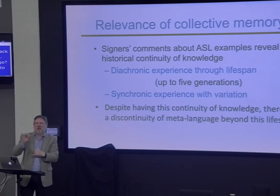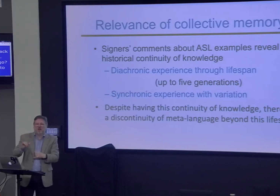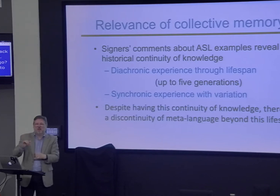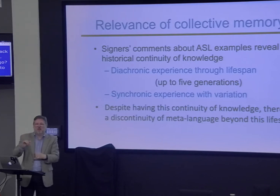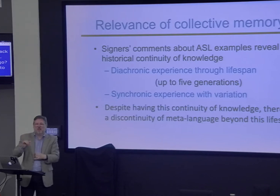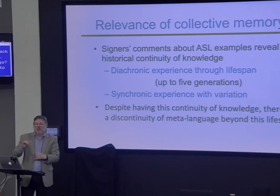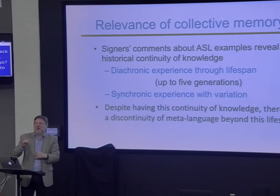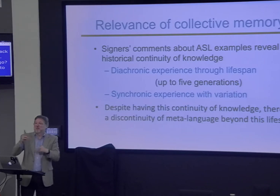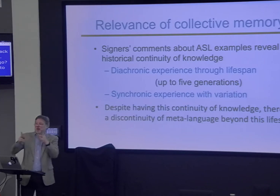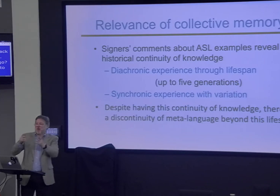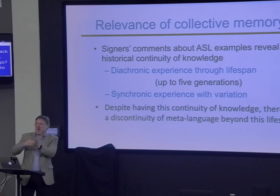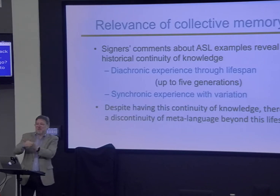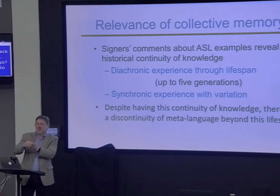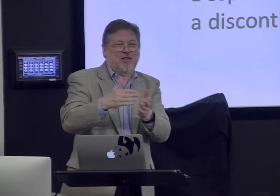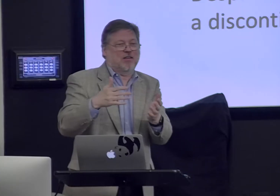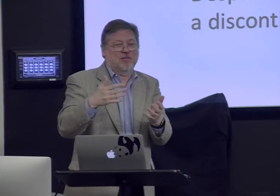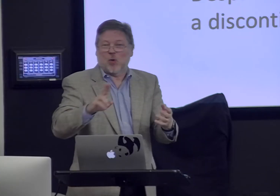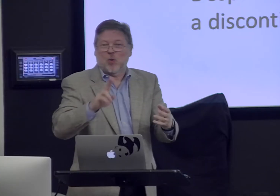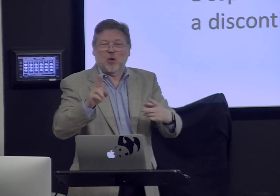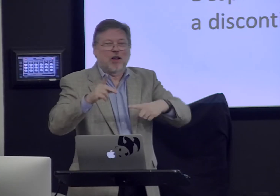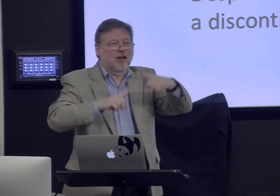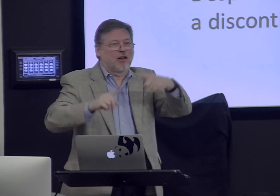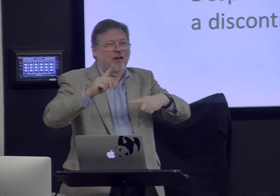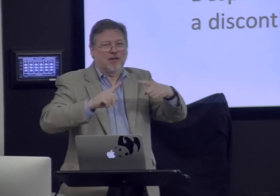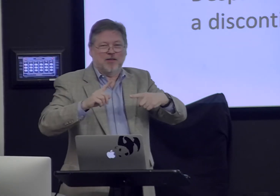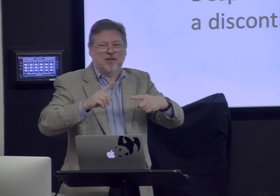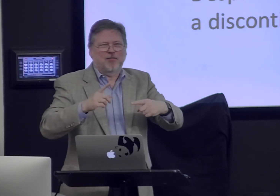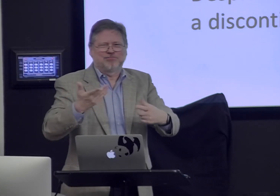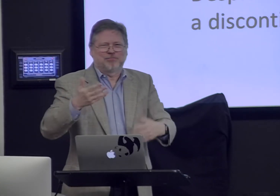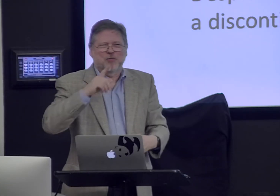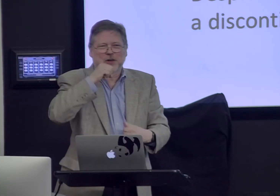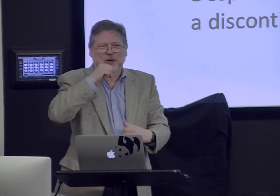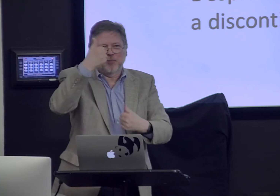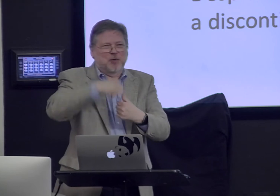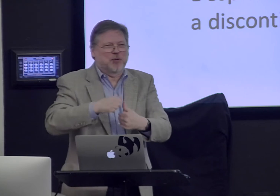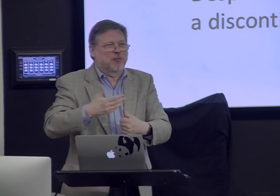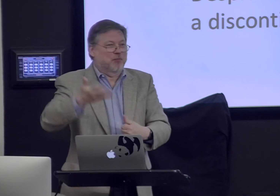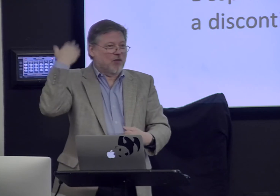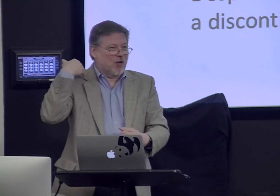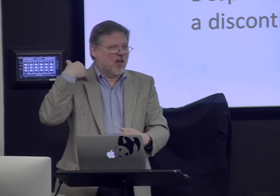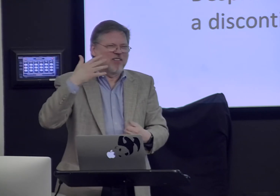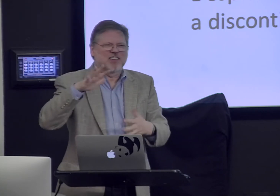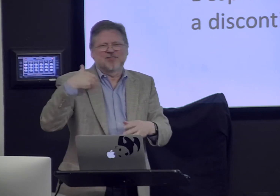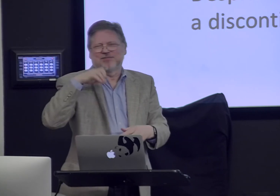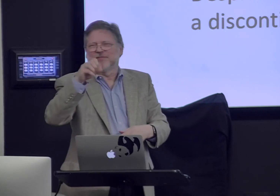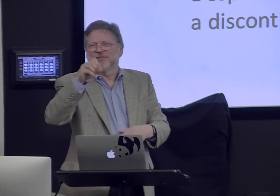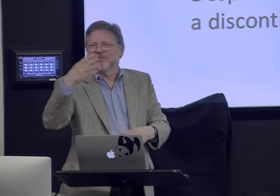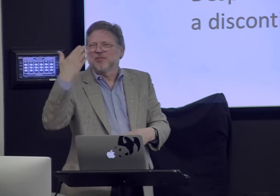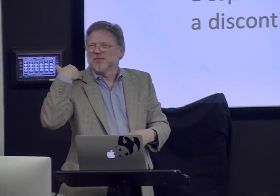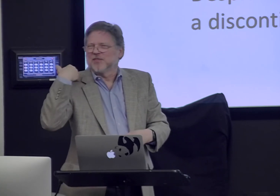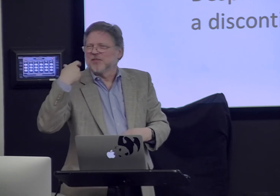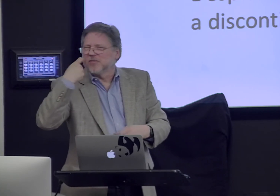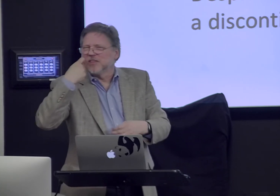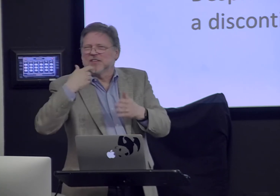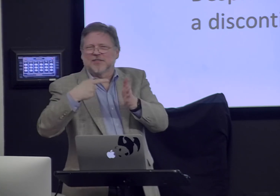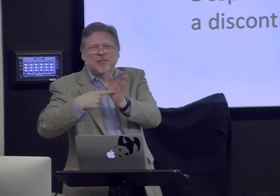What we ultimately found was that people often use signs that are